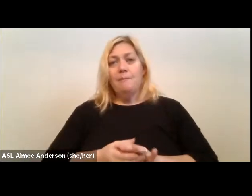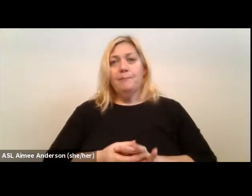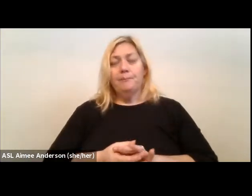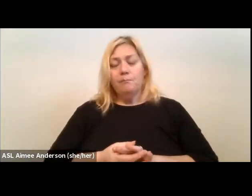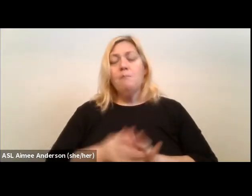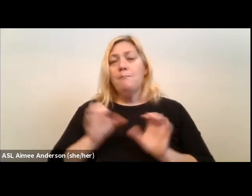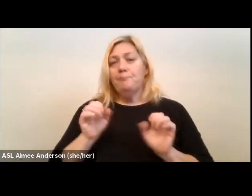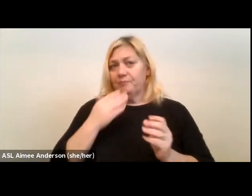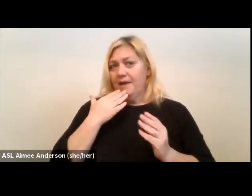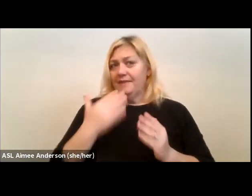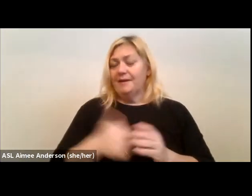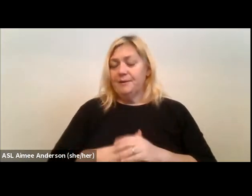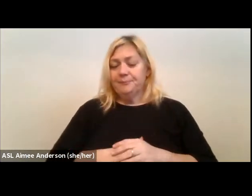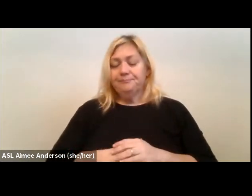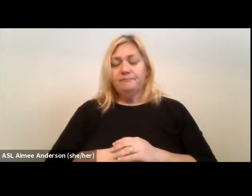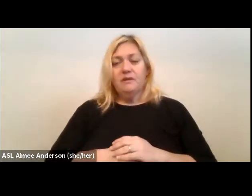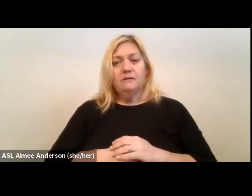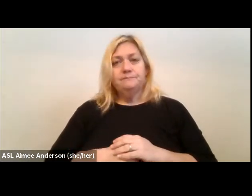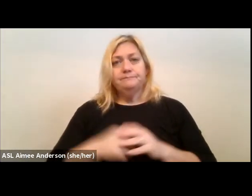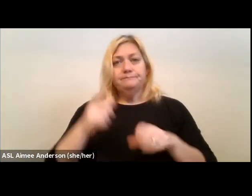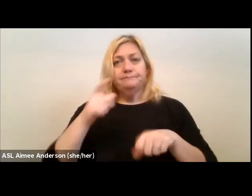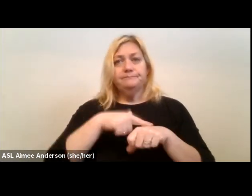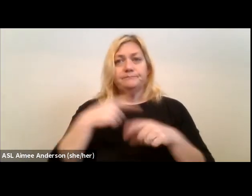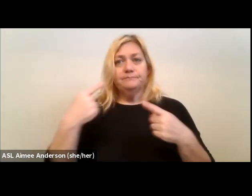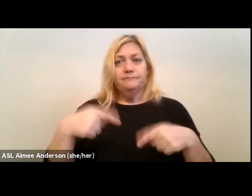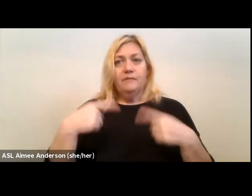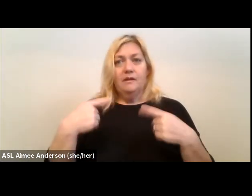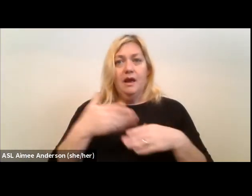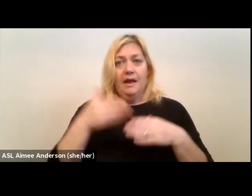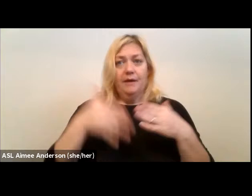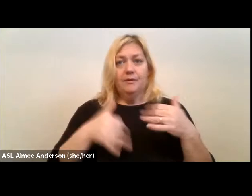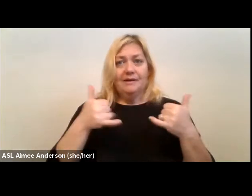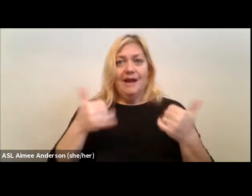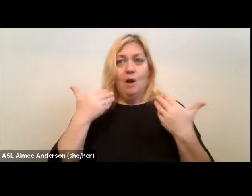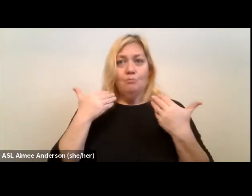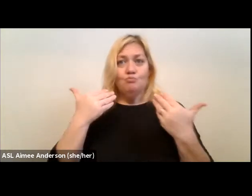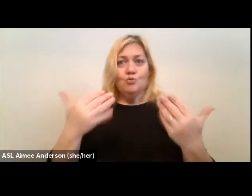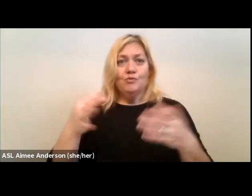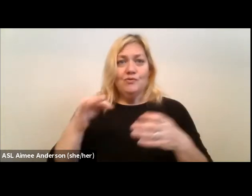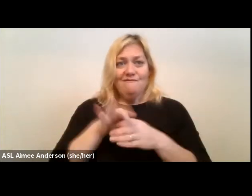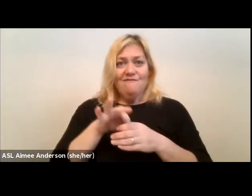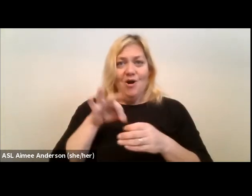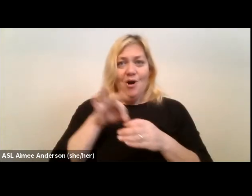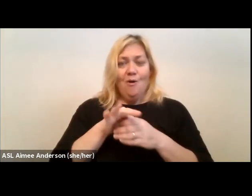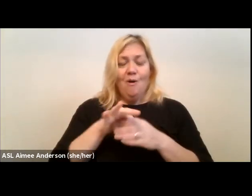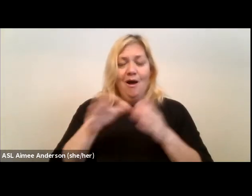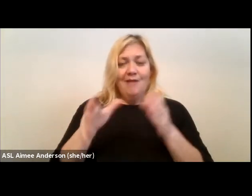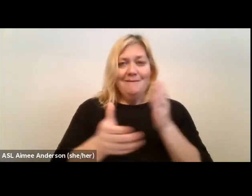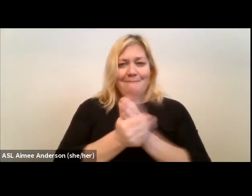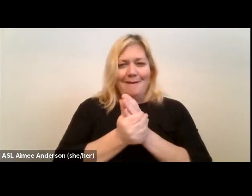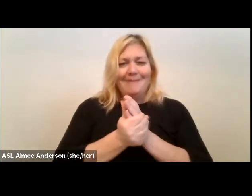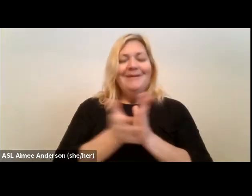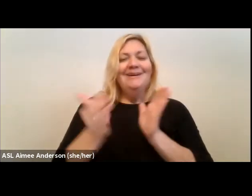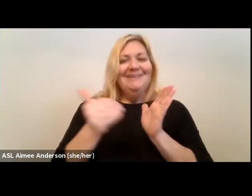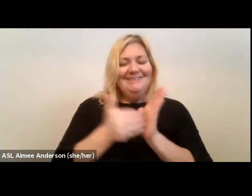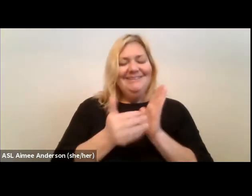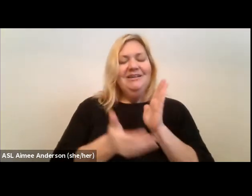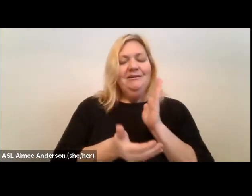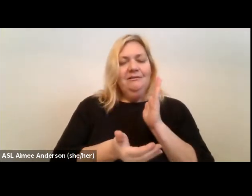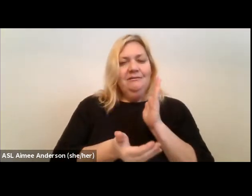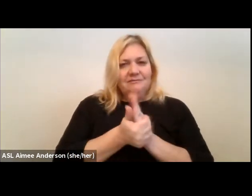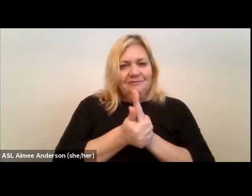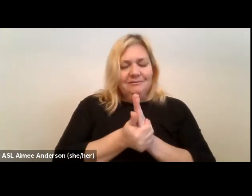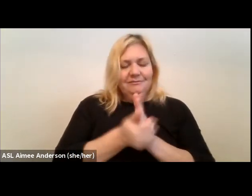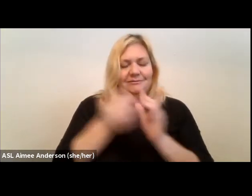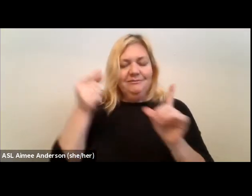Okay, thank you. All right, the time for debate has ended. We will now move to a vote on the amendment. And again, the amendment is simply in